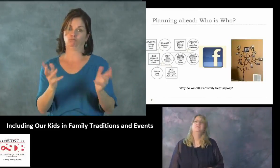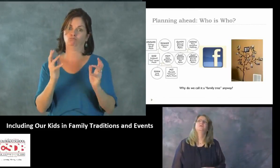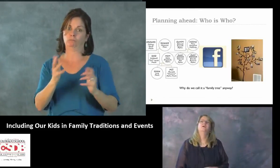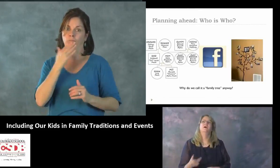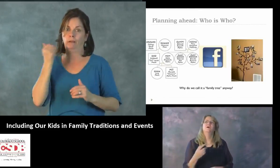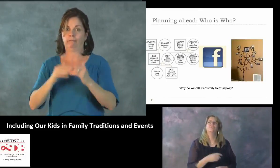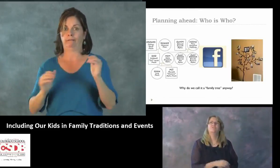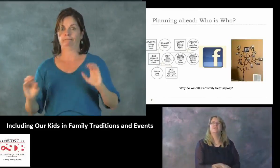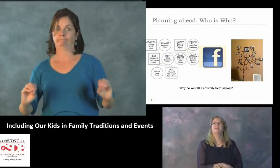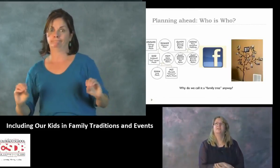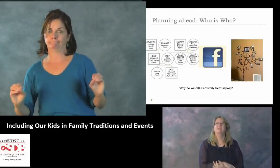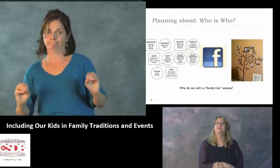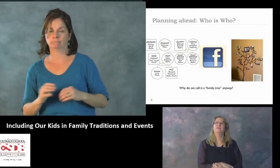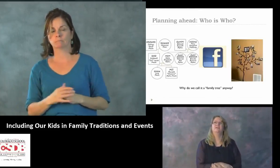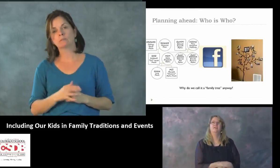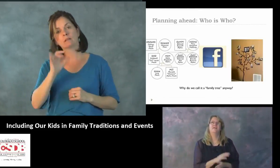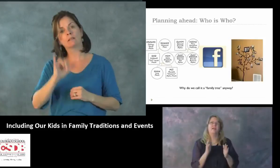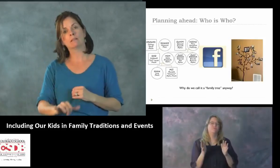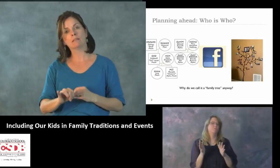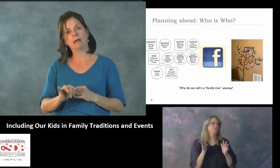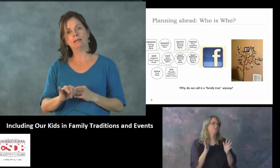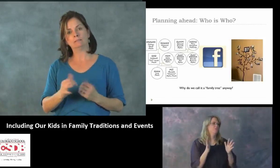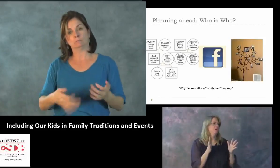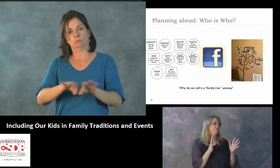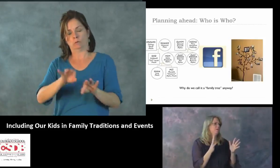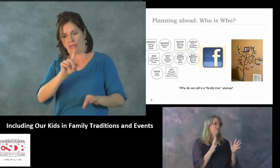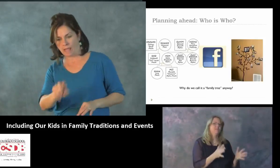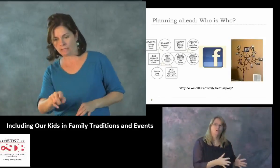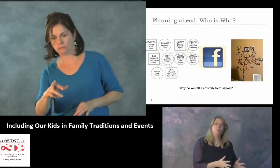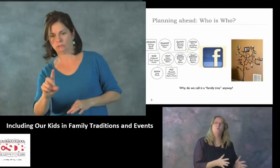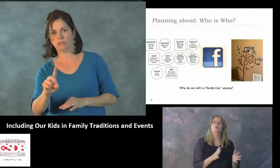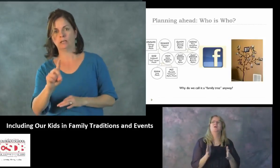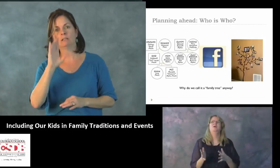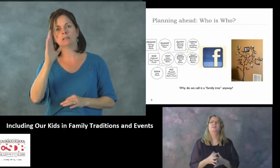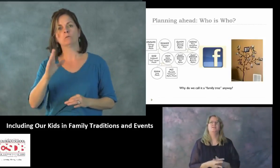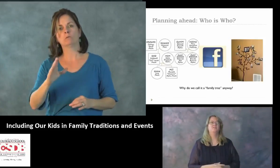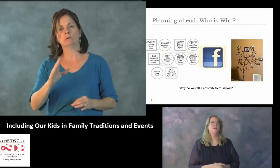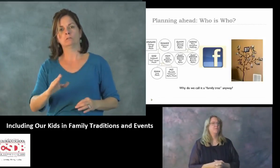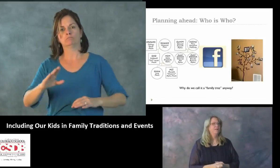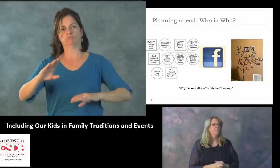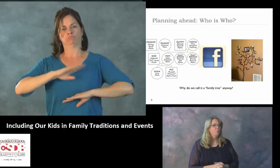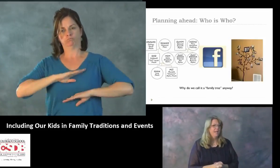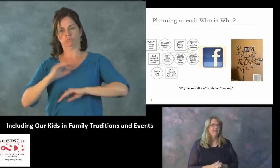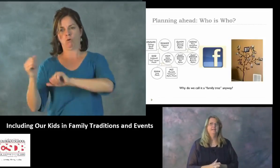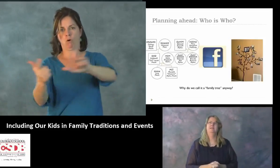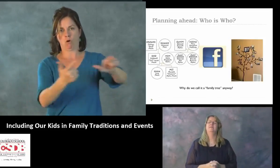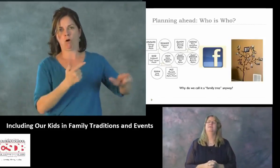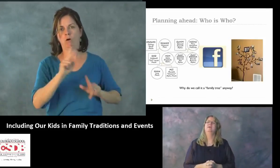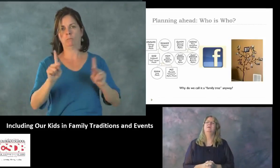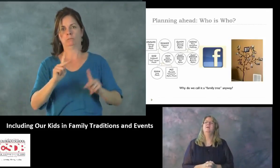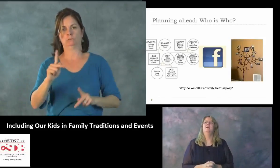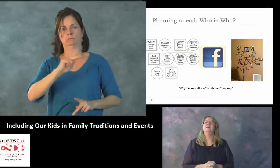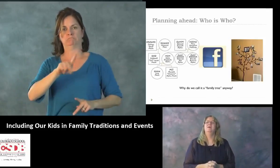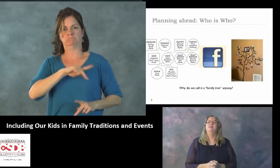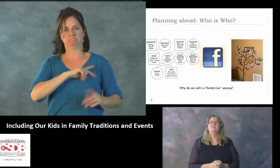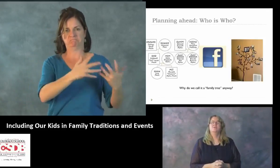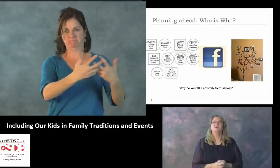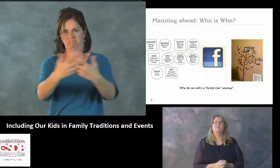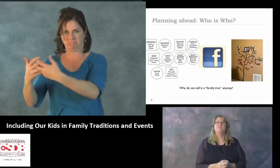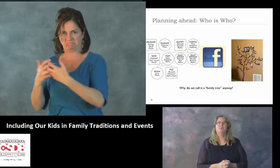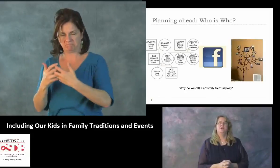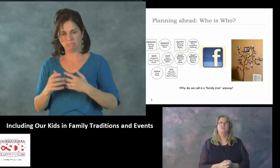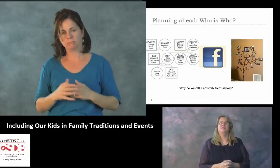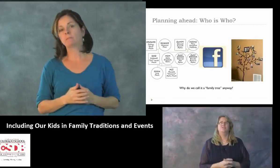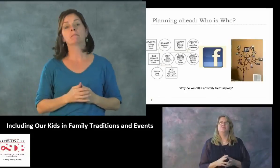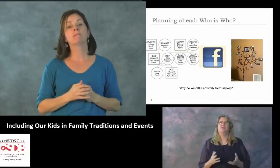about understanding, after we look at the who, let's talk about the when. So